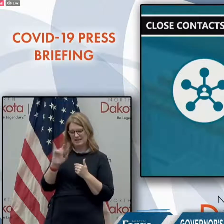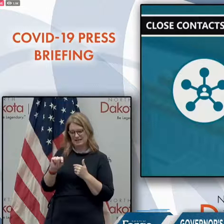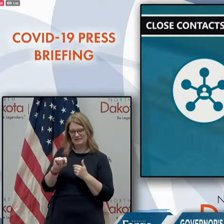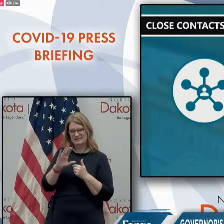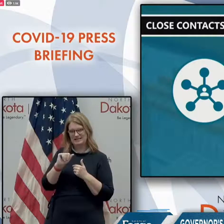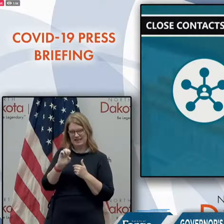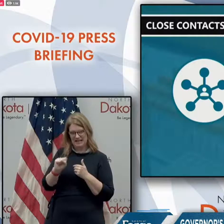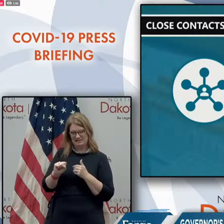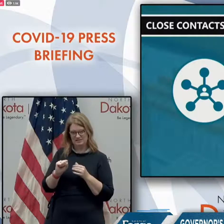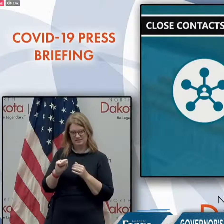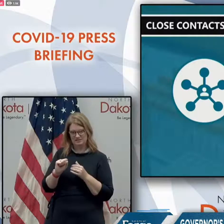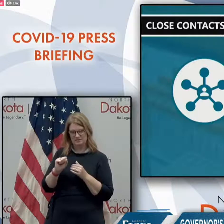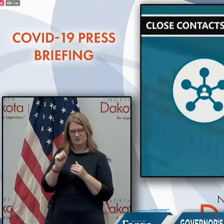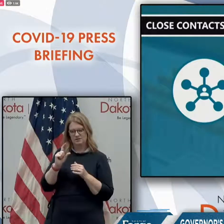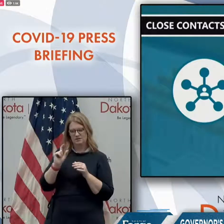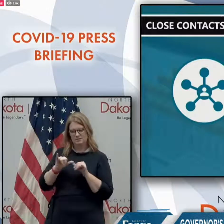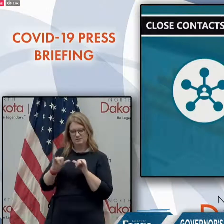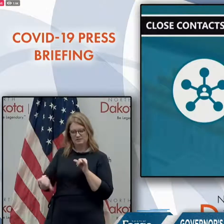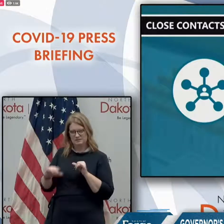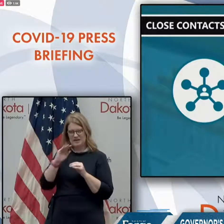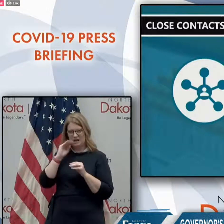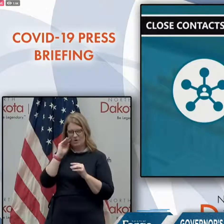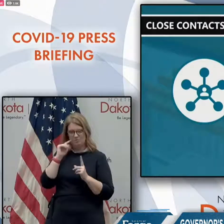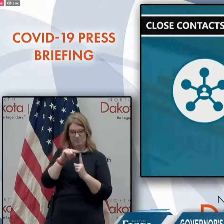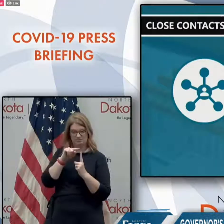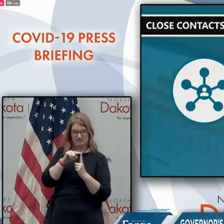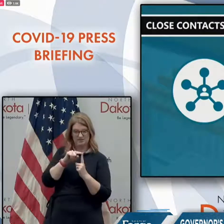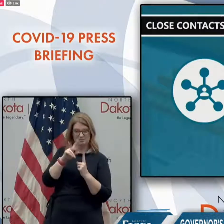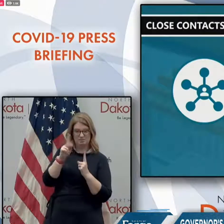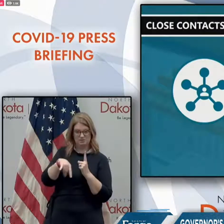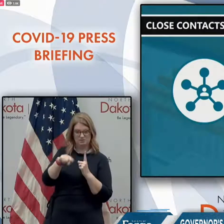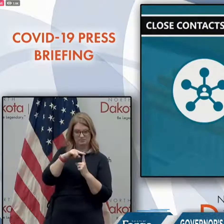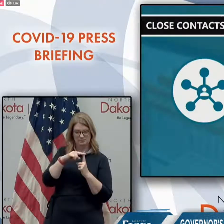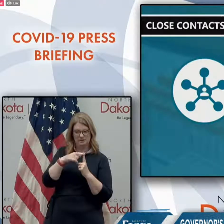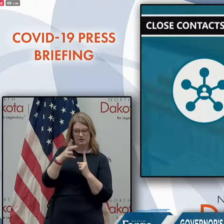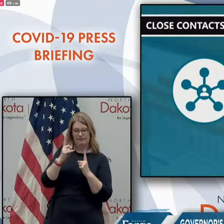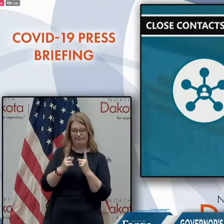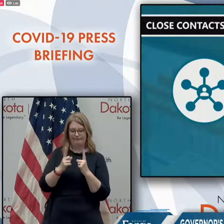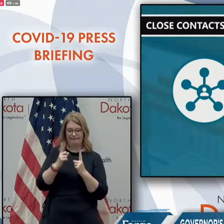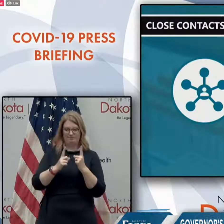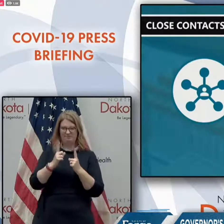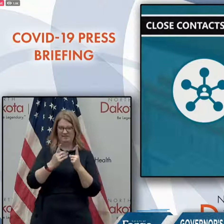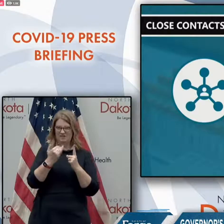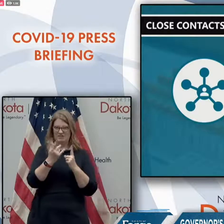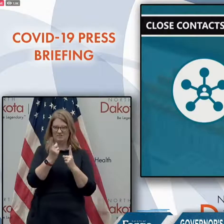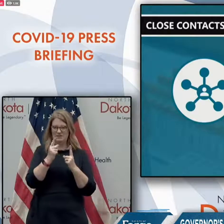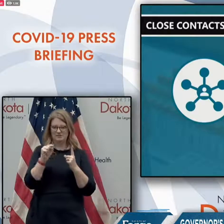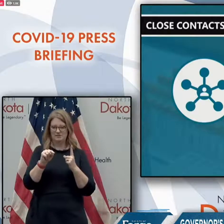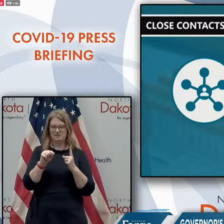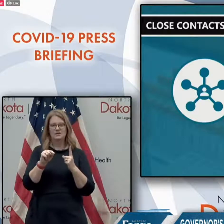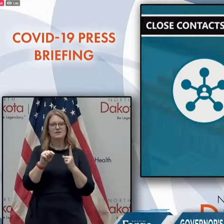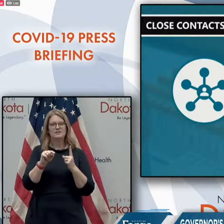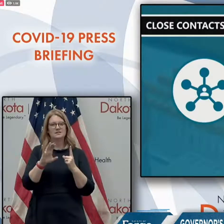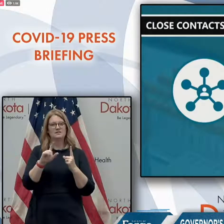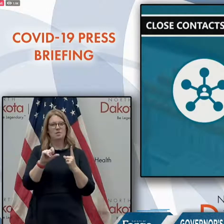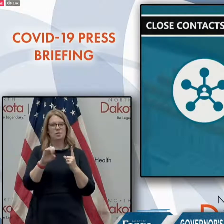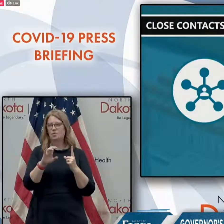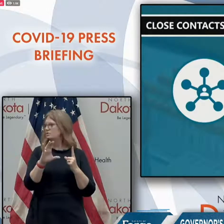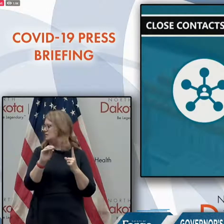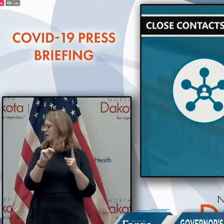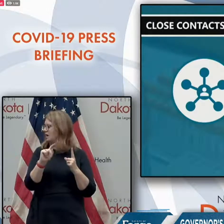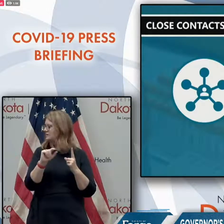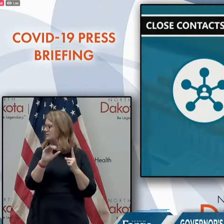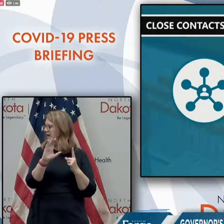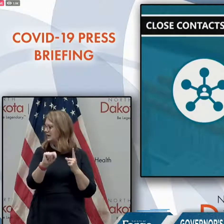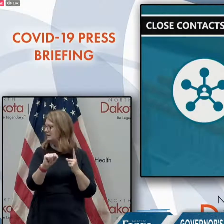to stay home in quarantine. And so now I want to talk about household contacts to cases a little bit because there